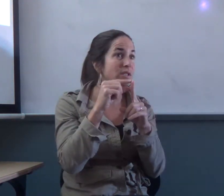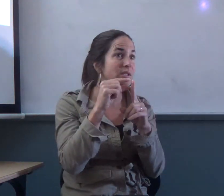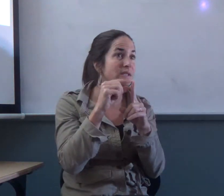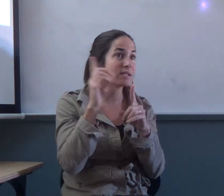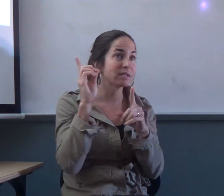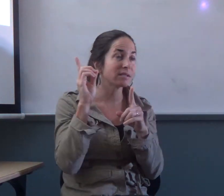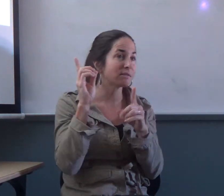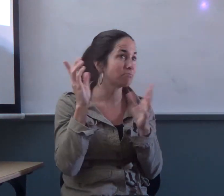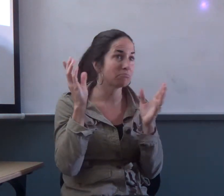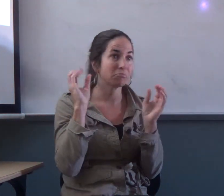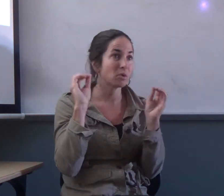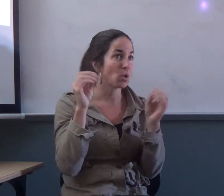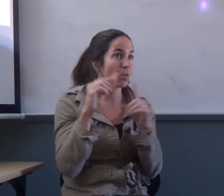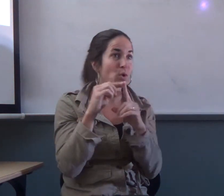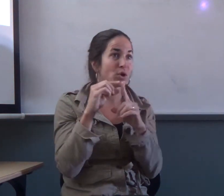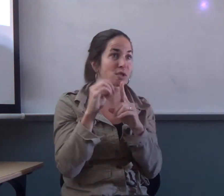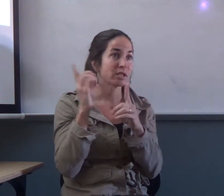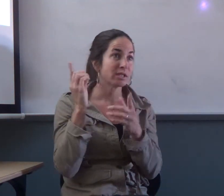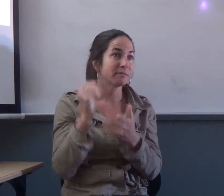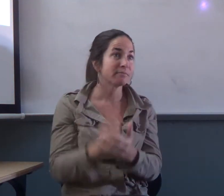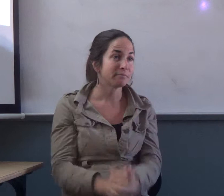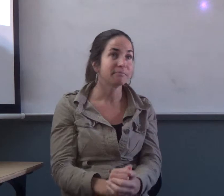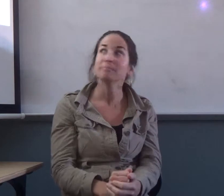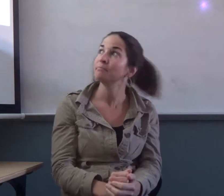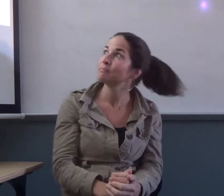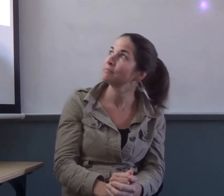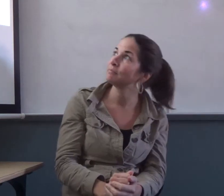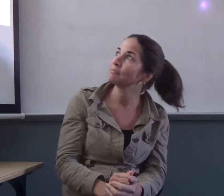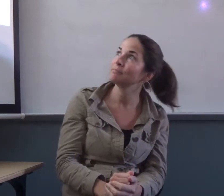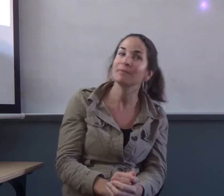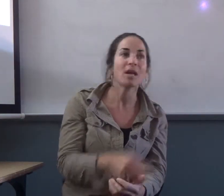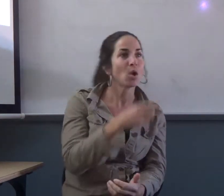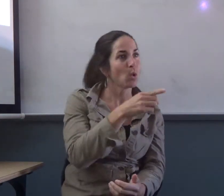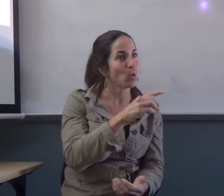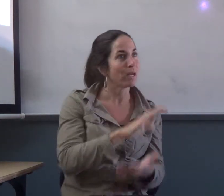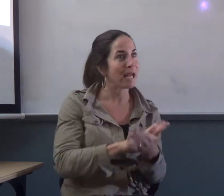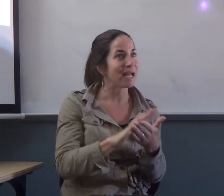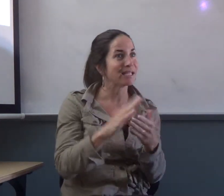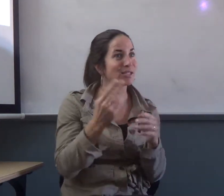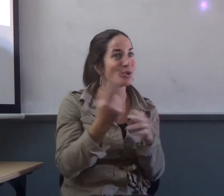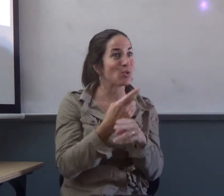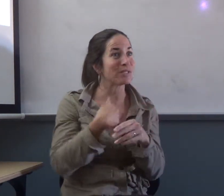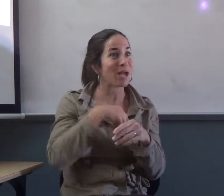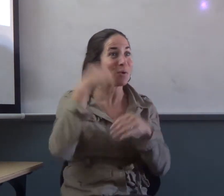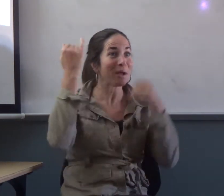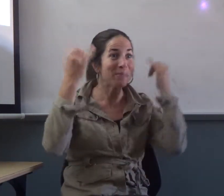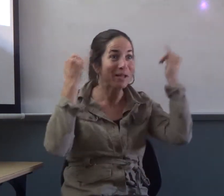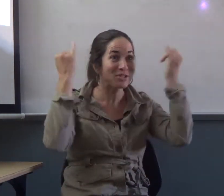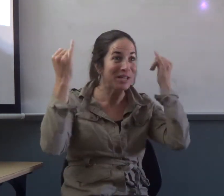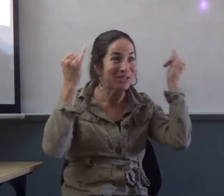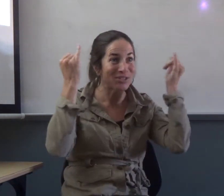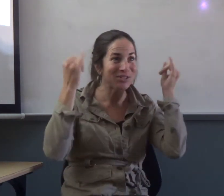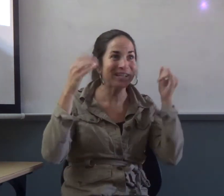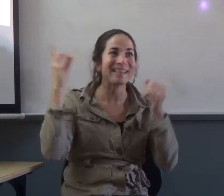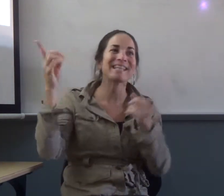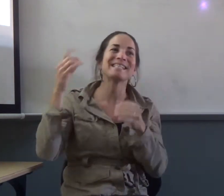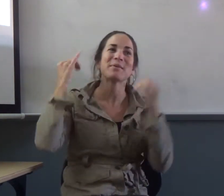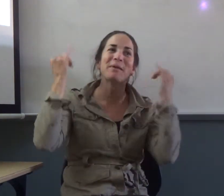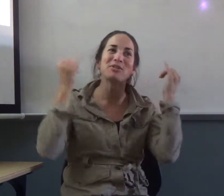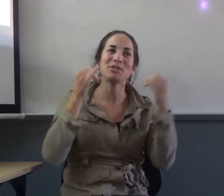written. This is a wonderful film. Isn't it nice? We have to use our imagination. It's the imaginary example. Yes. Imagine This there is was awesome. a film there,